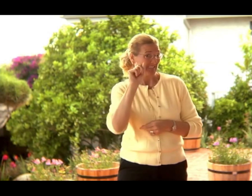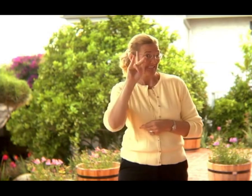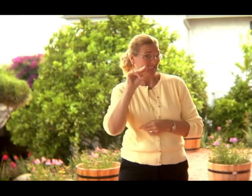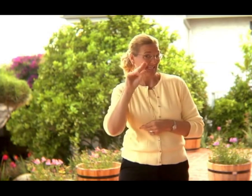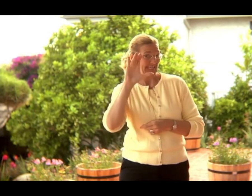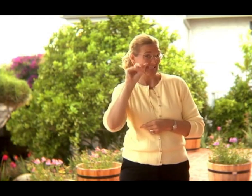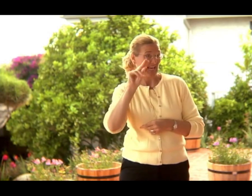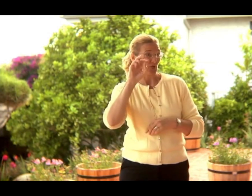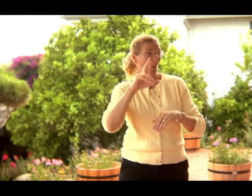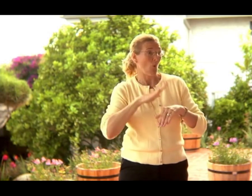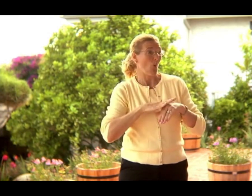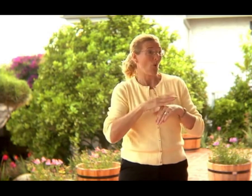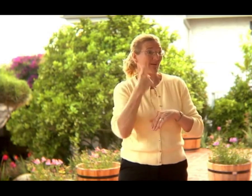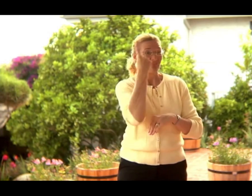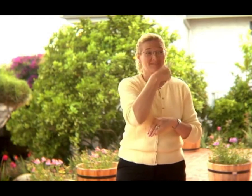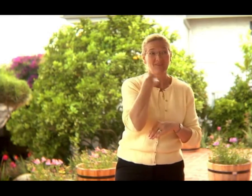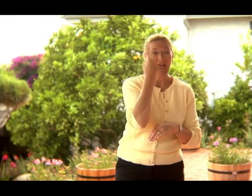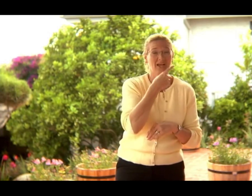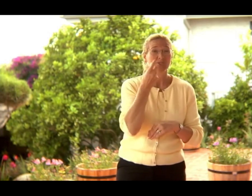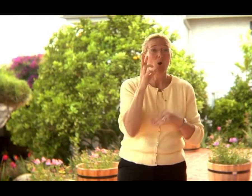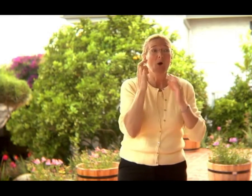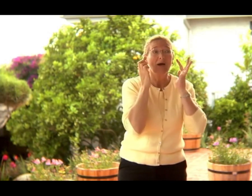When the skin cancer is on the face or ears,